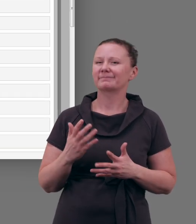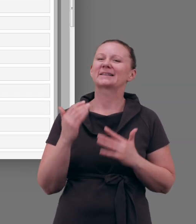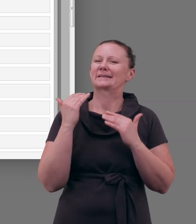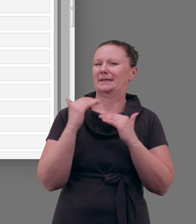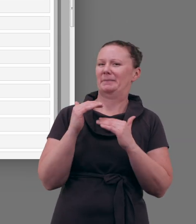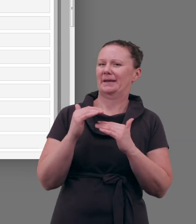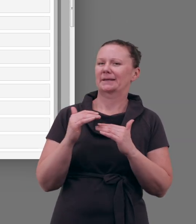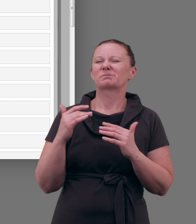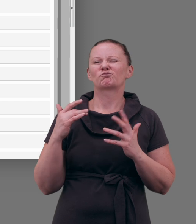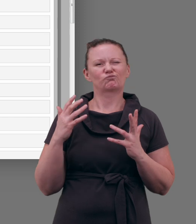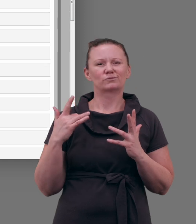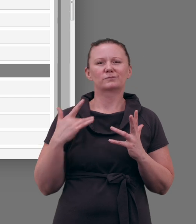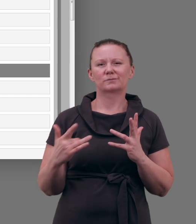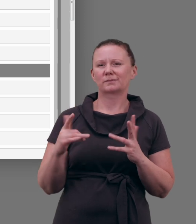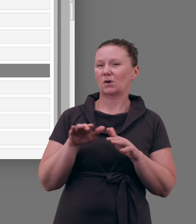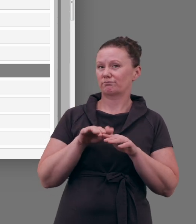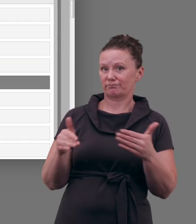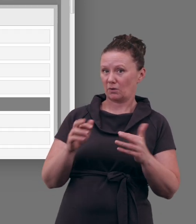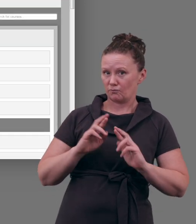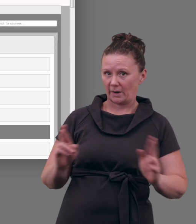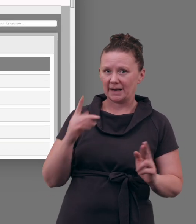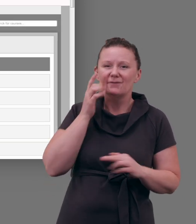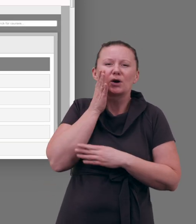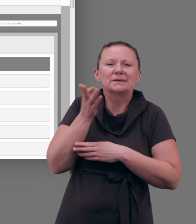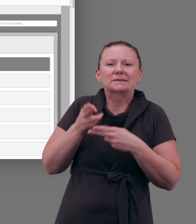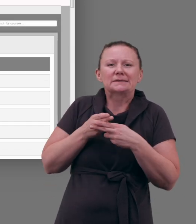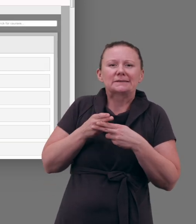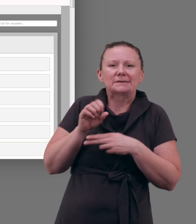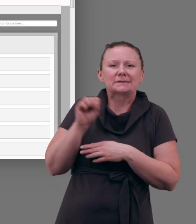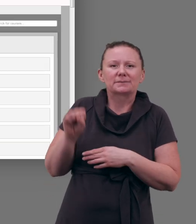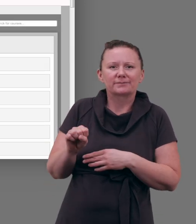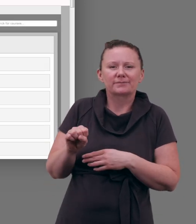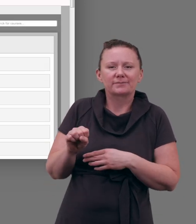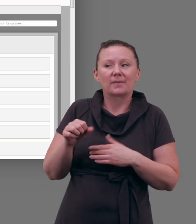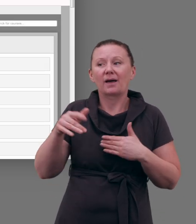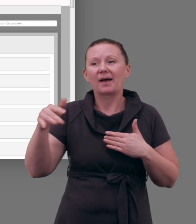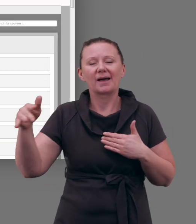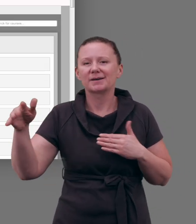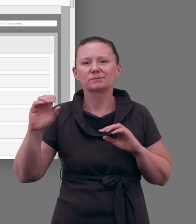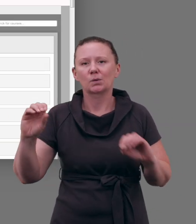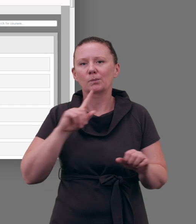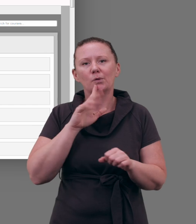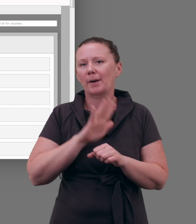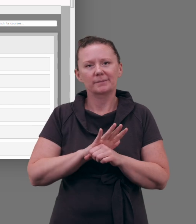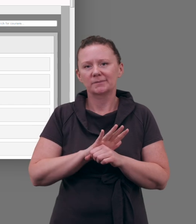available for the current and immediately upcoming terms. Planning a course does not guarantee the course will be offered in the term you